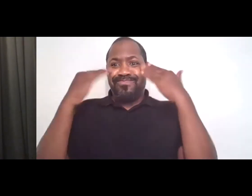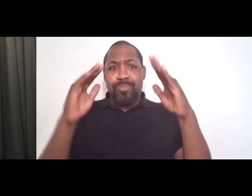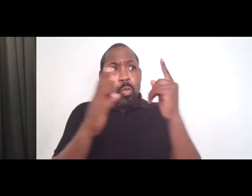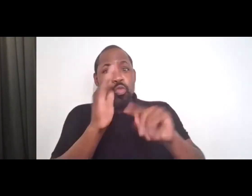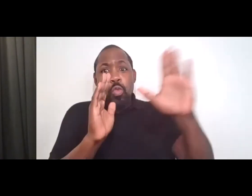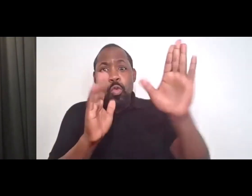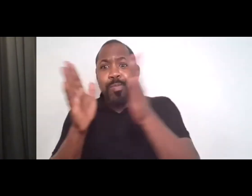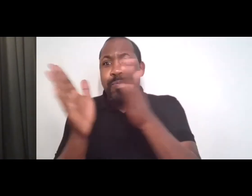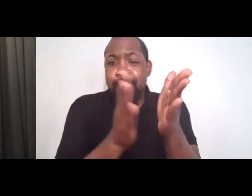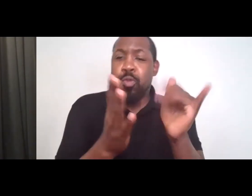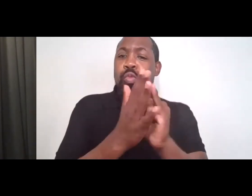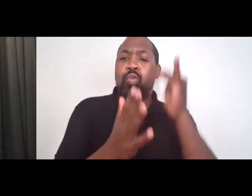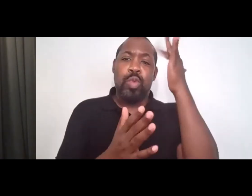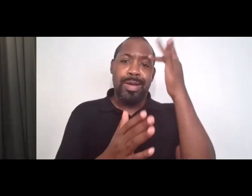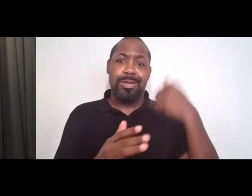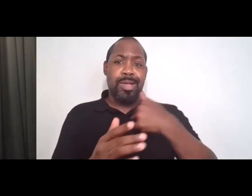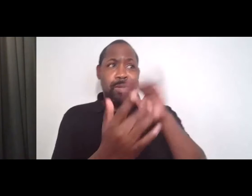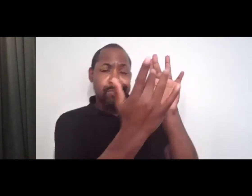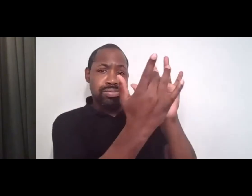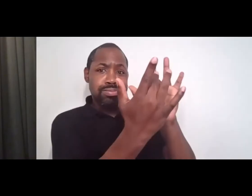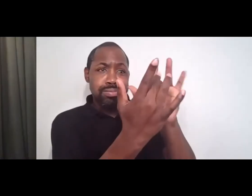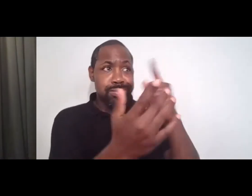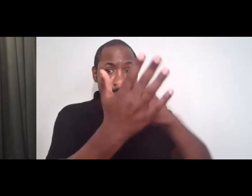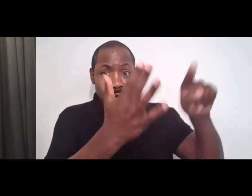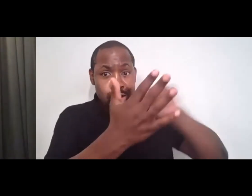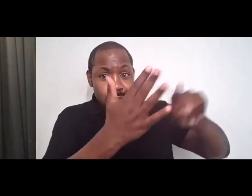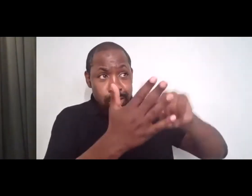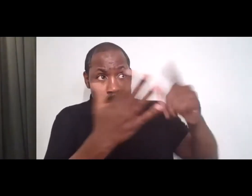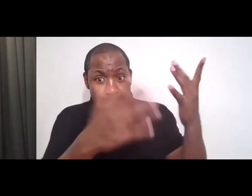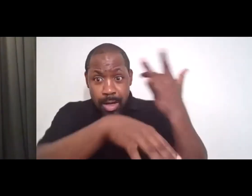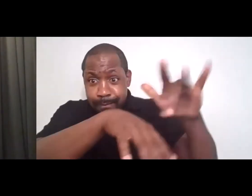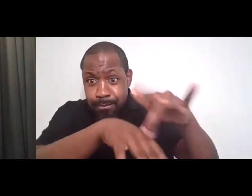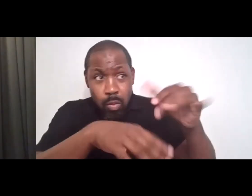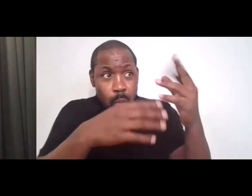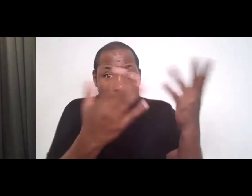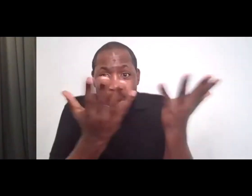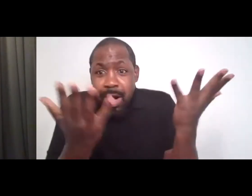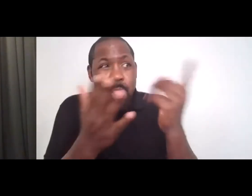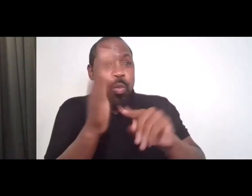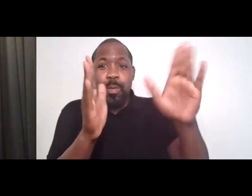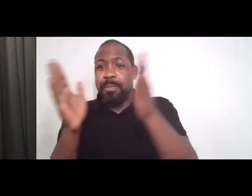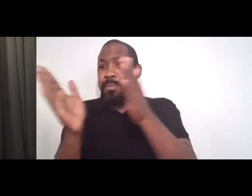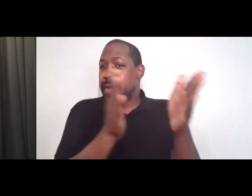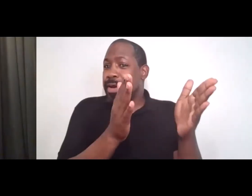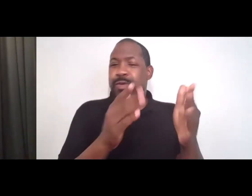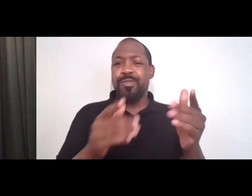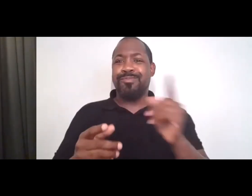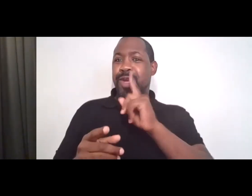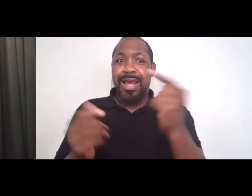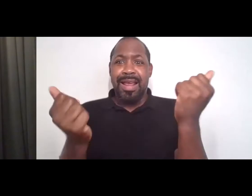And actually, at this point, I don't know what the plan is up there. We have been in contact with them, trying to find out what's available and how they're